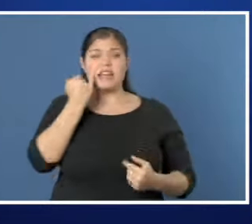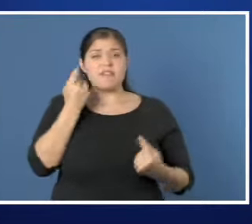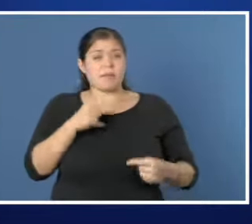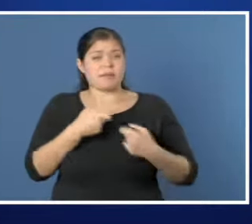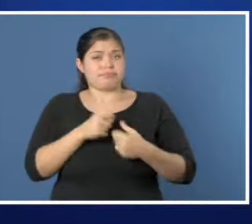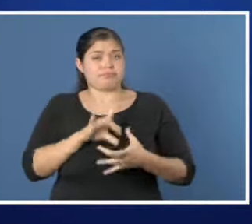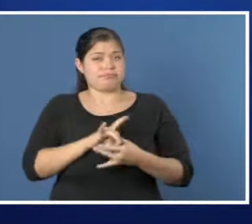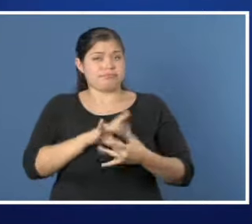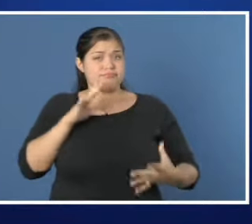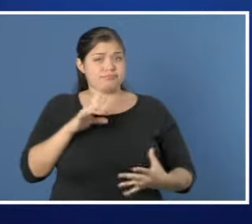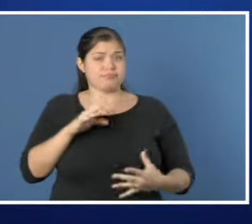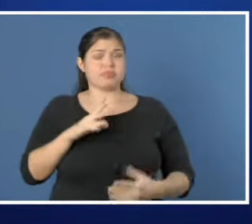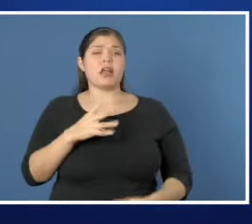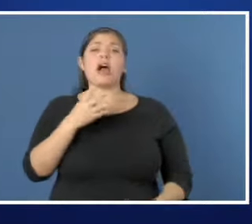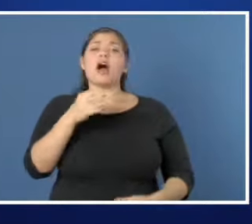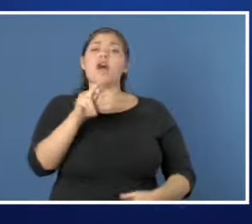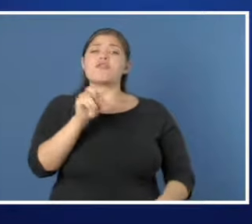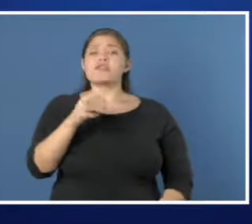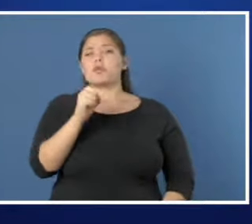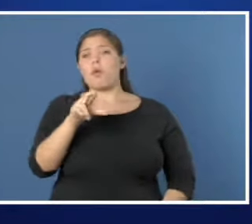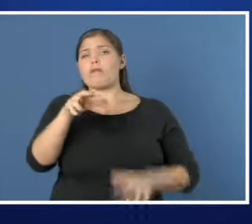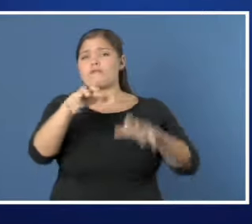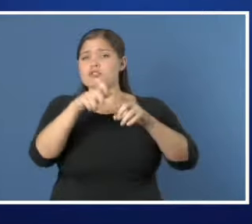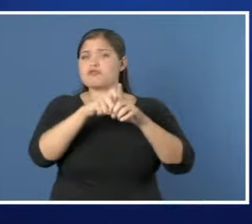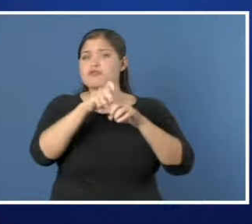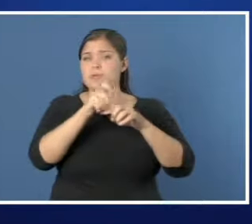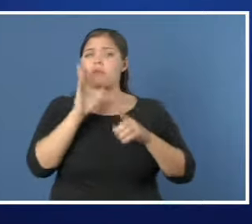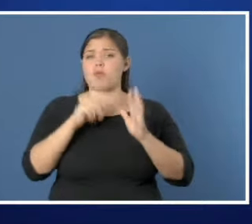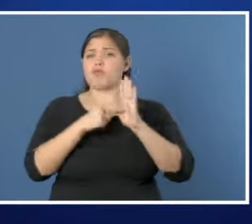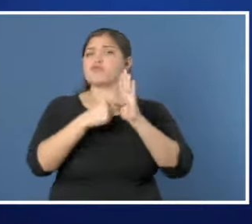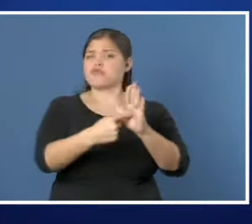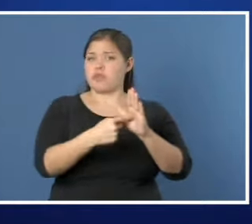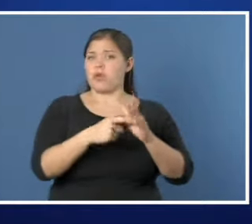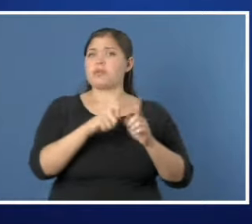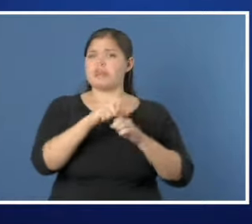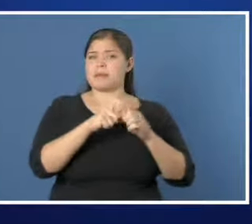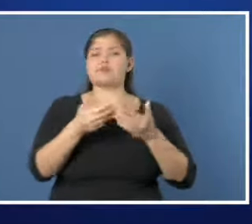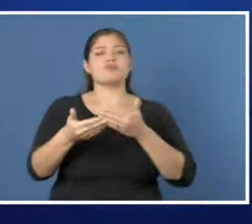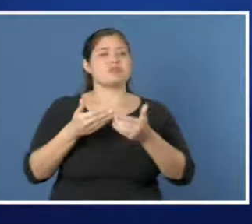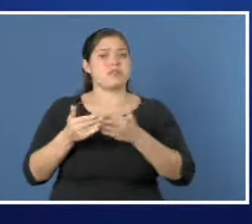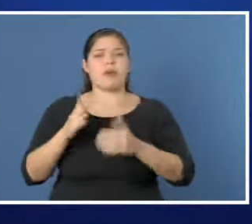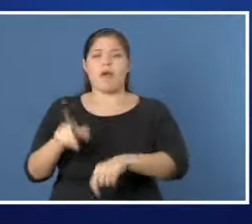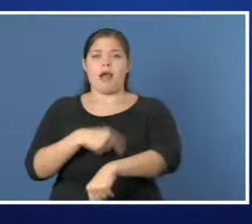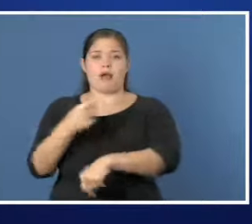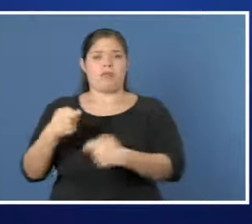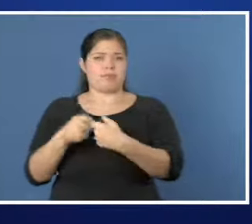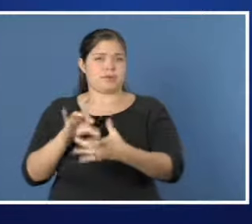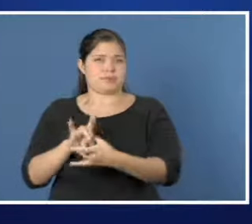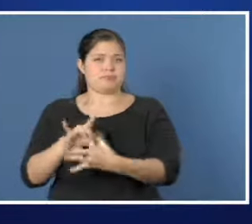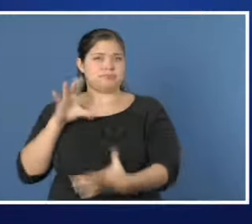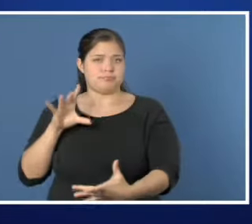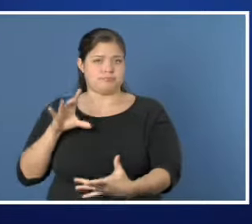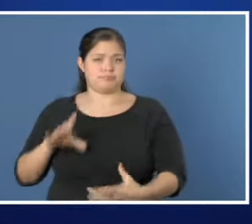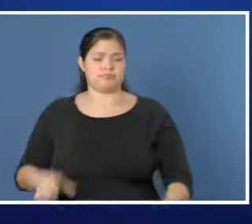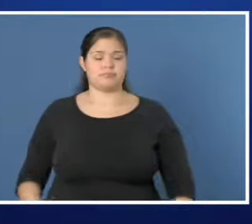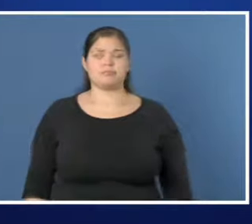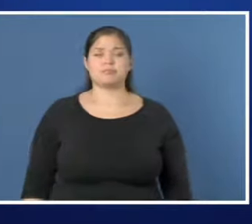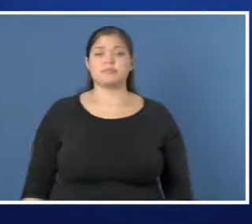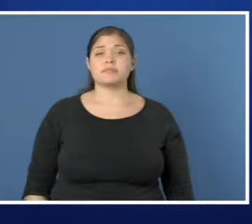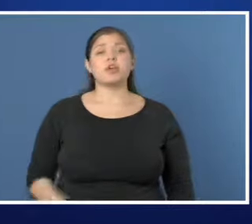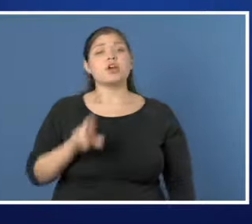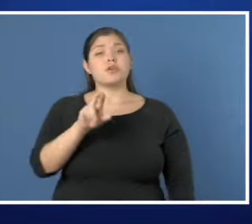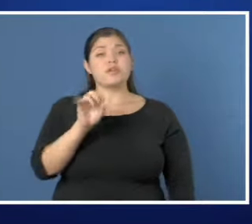out, an appliance thermometer will always indicate the temperature in the refrigerator and freezer, no matter how long the power has